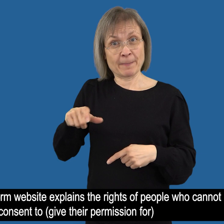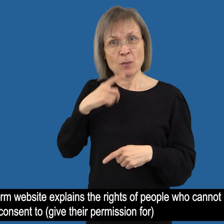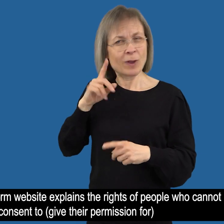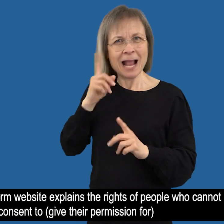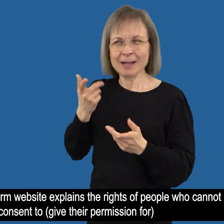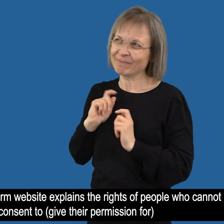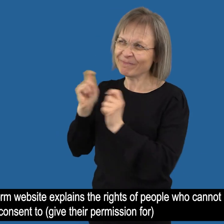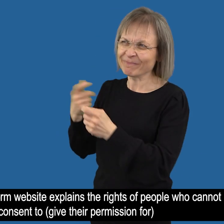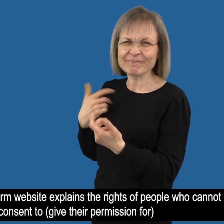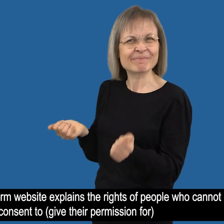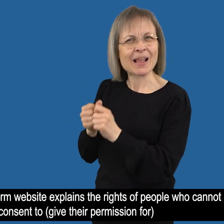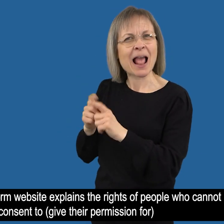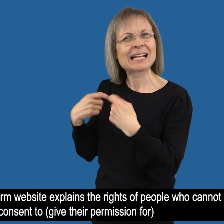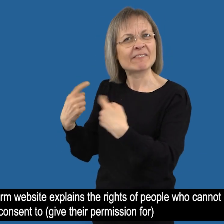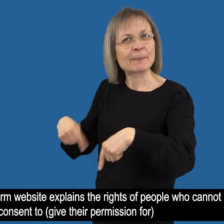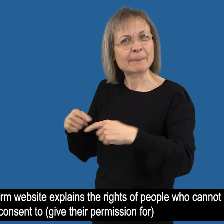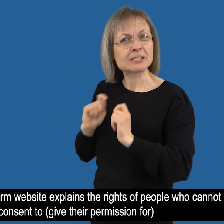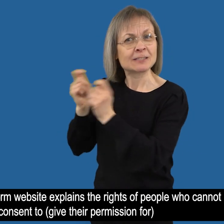rights of their carers.